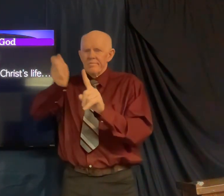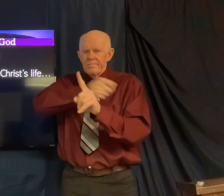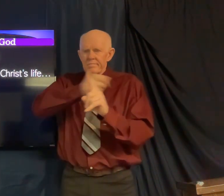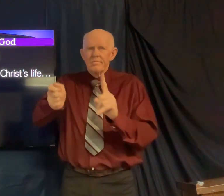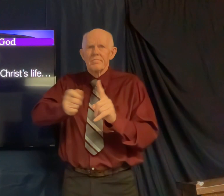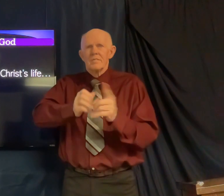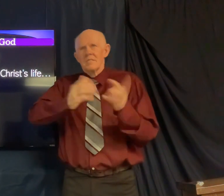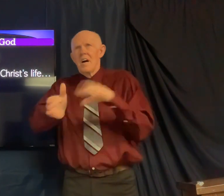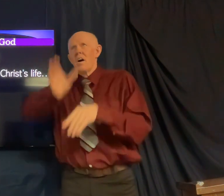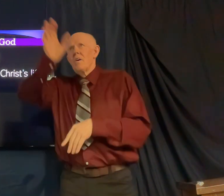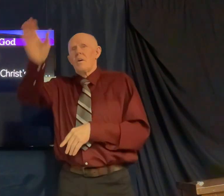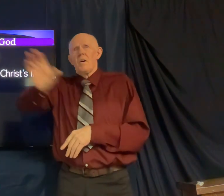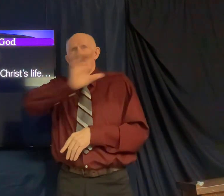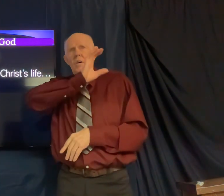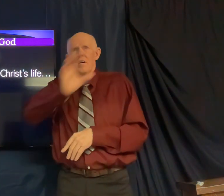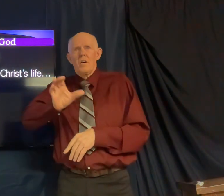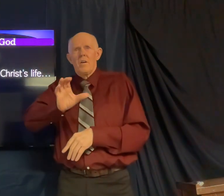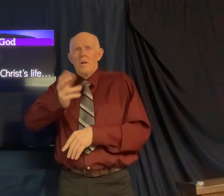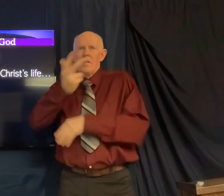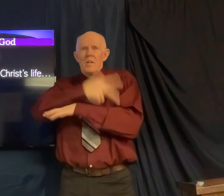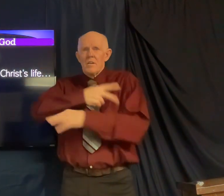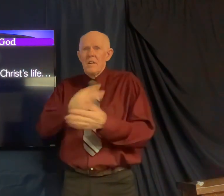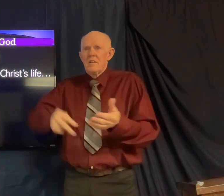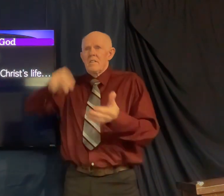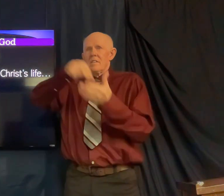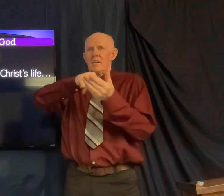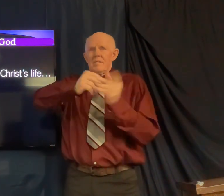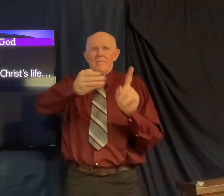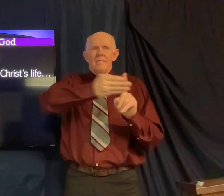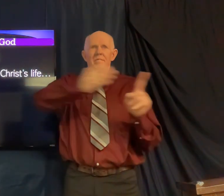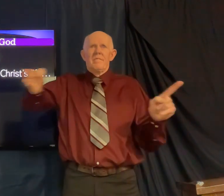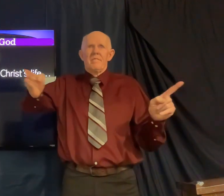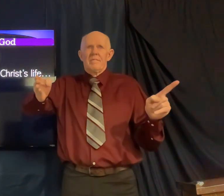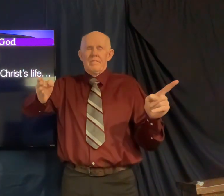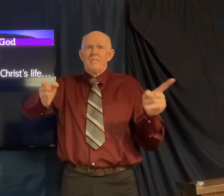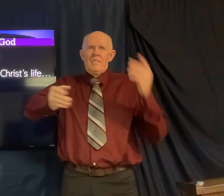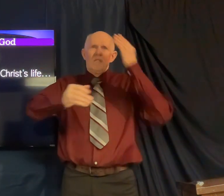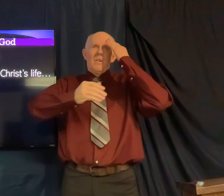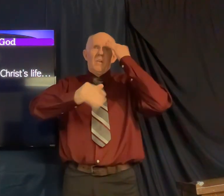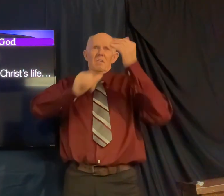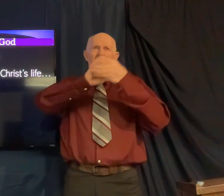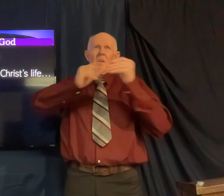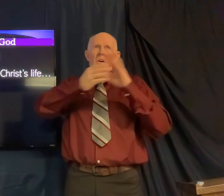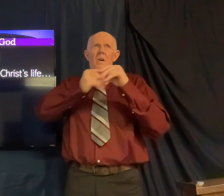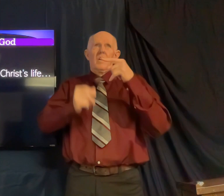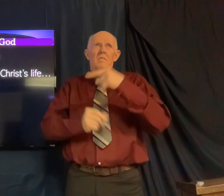They arrested him, and they beat him, and put him on a cross. And then 3 days later, he rose again.